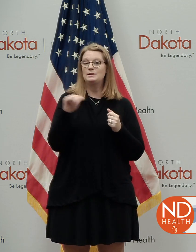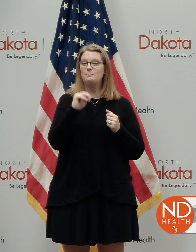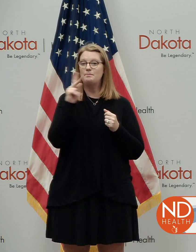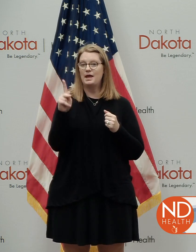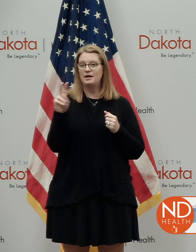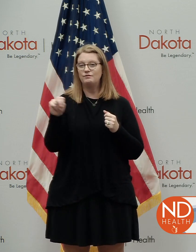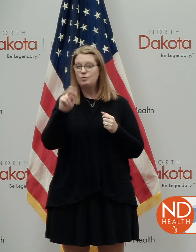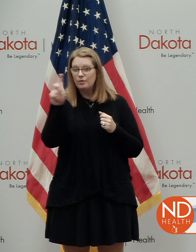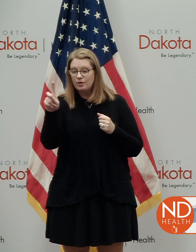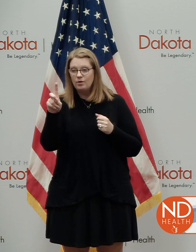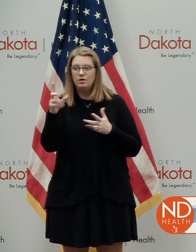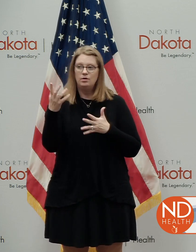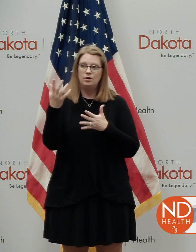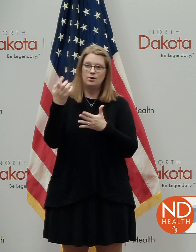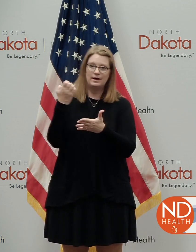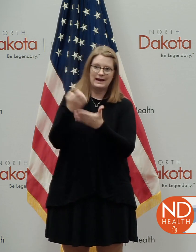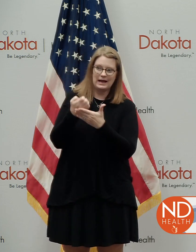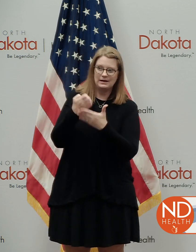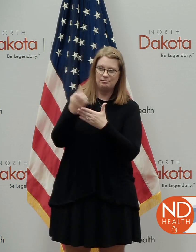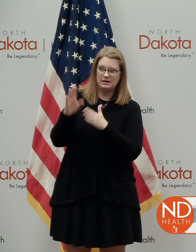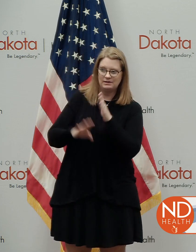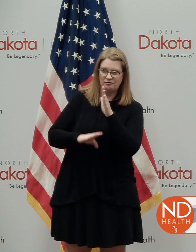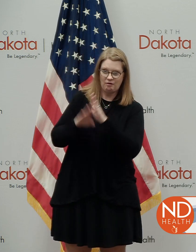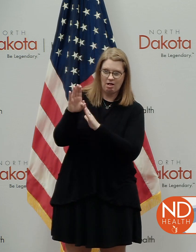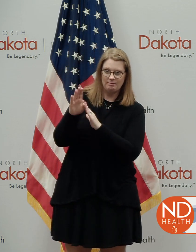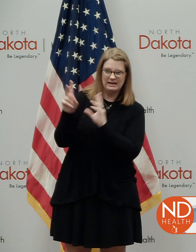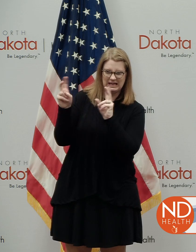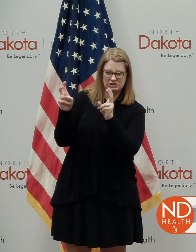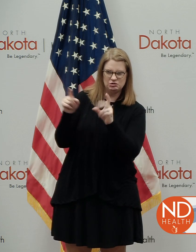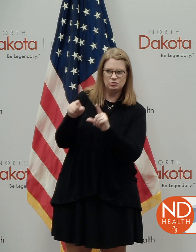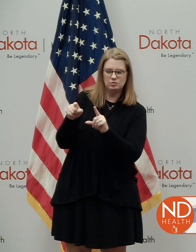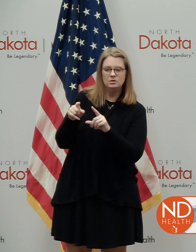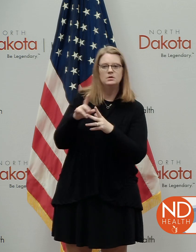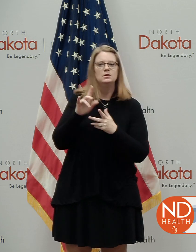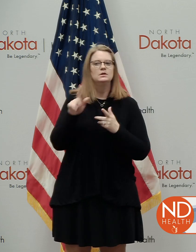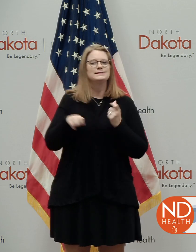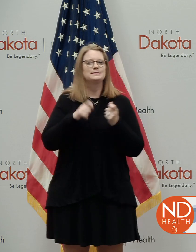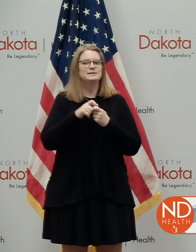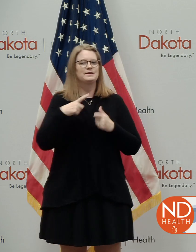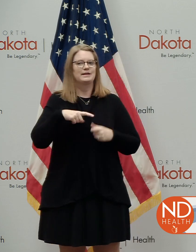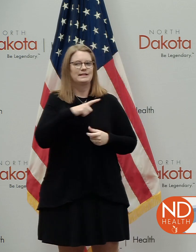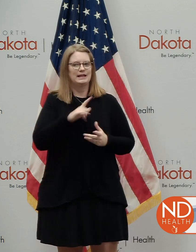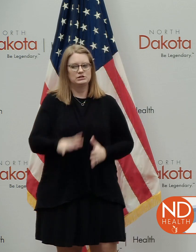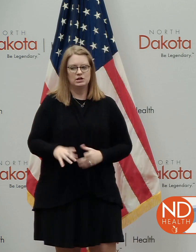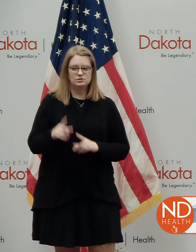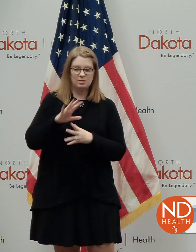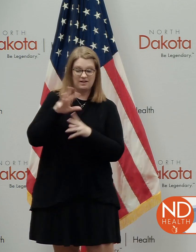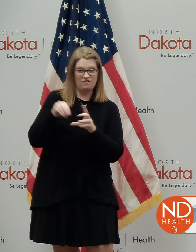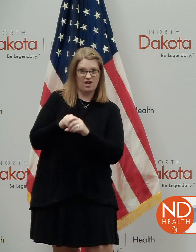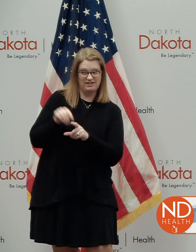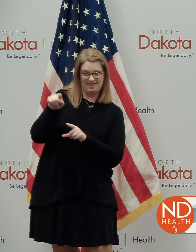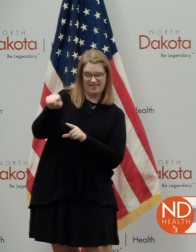economic development issue, certain legislators who were involved in that in